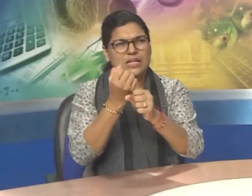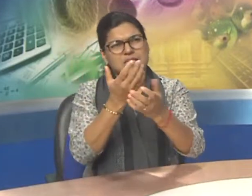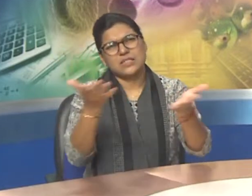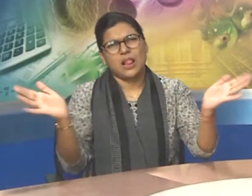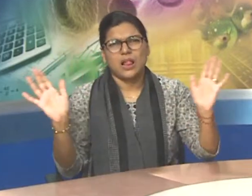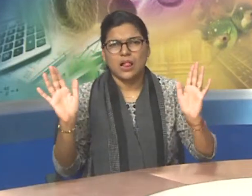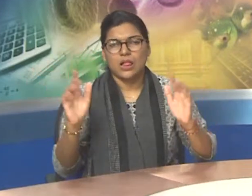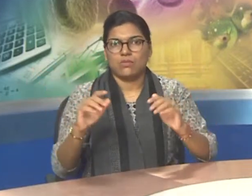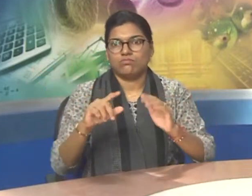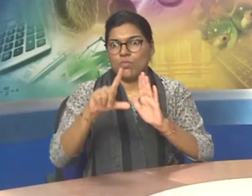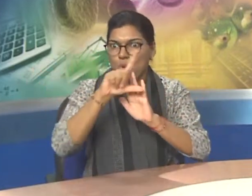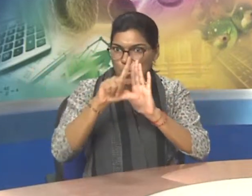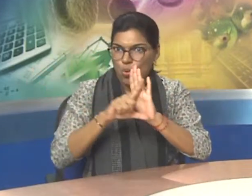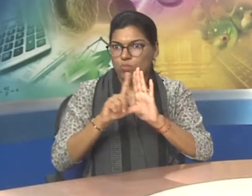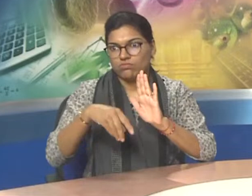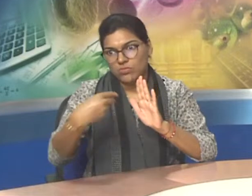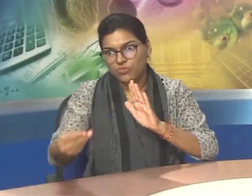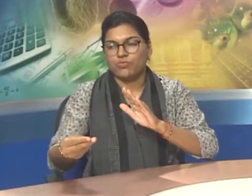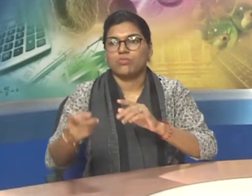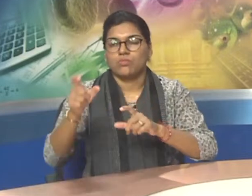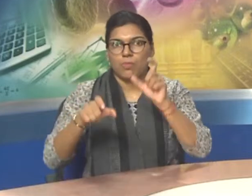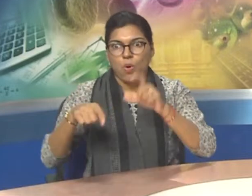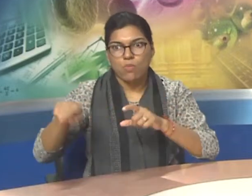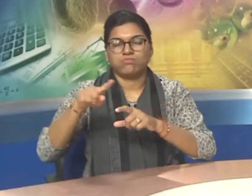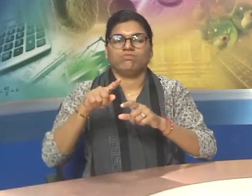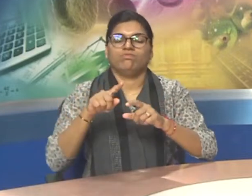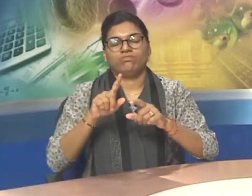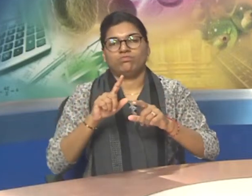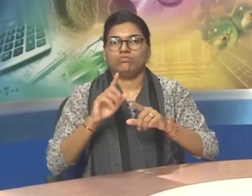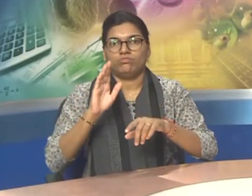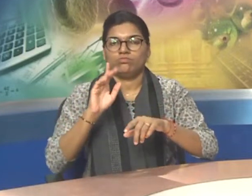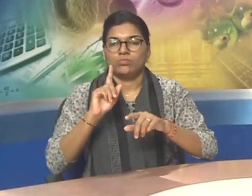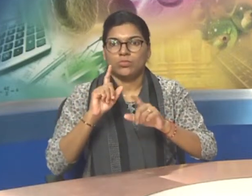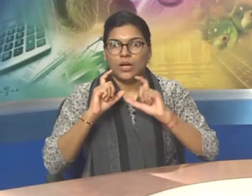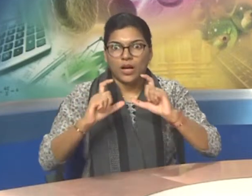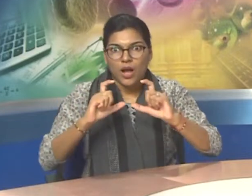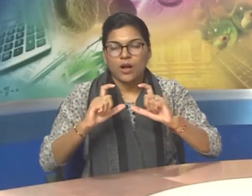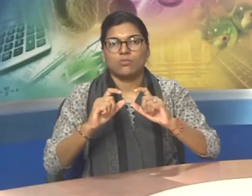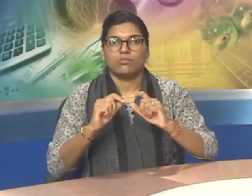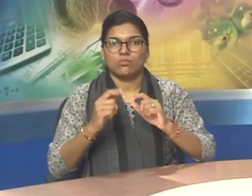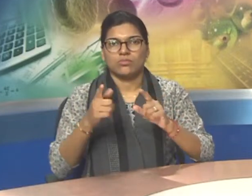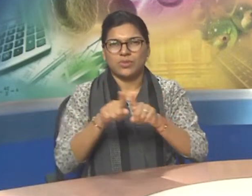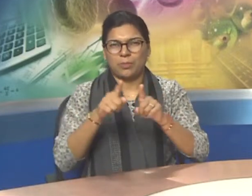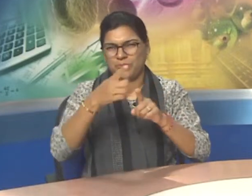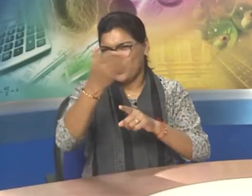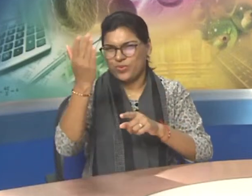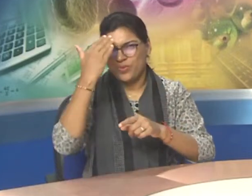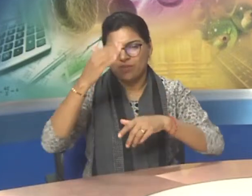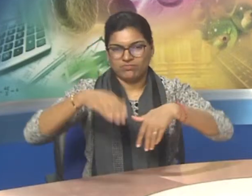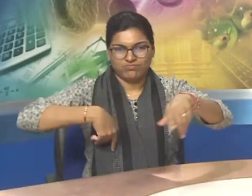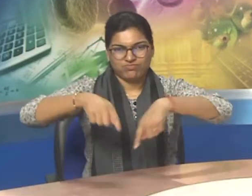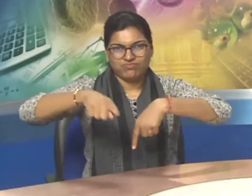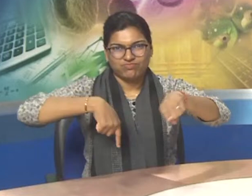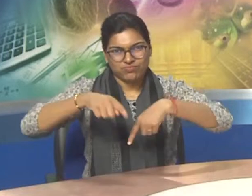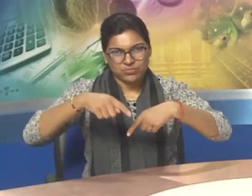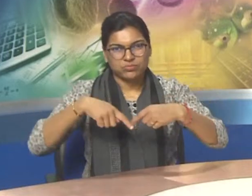We will understand the details of all these 5 laws.